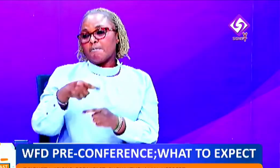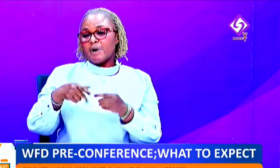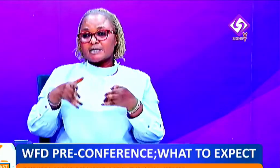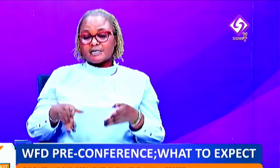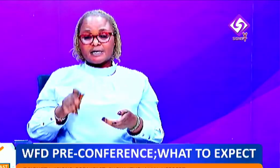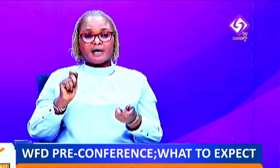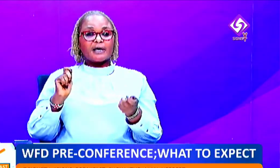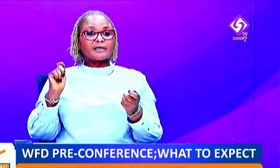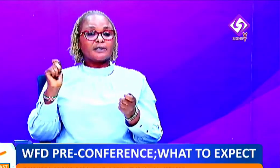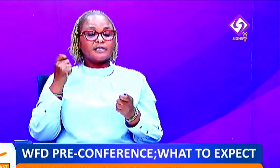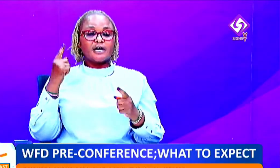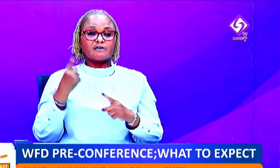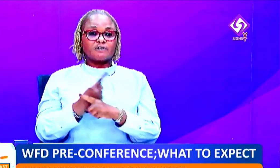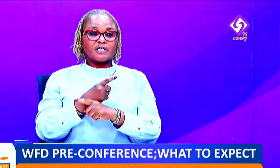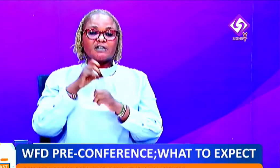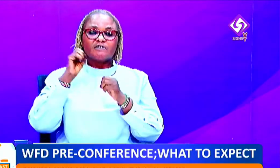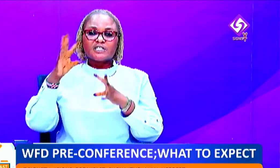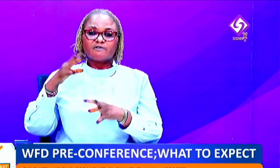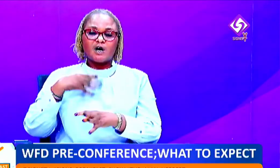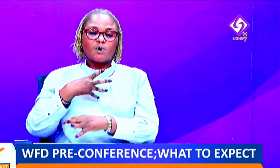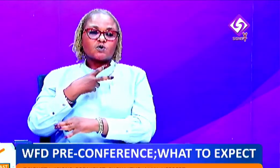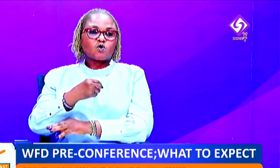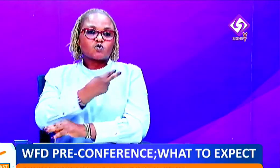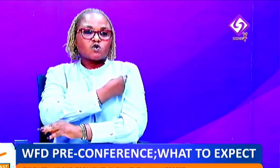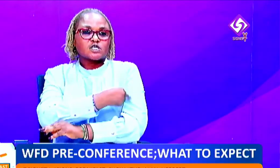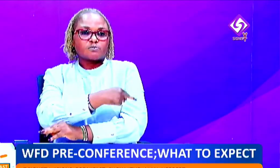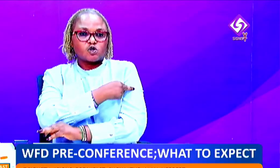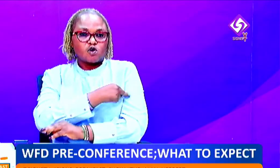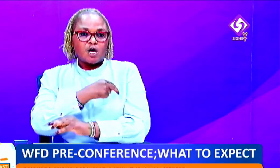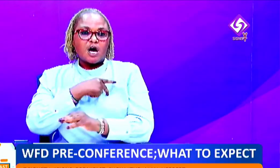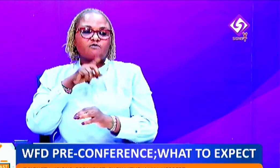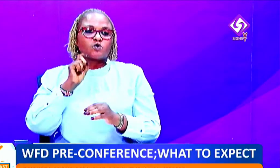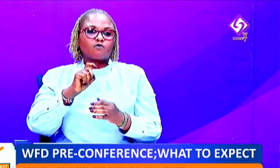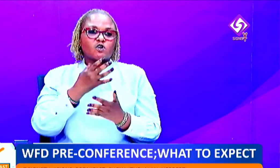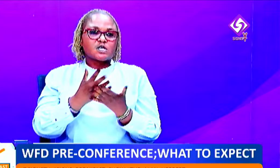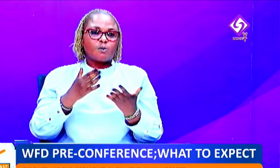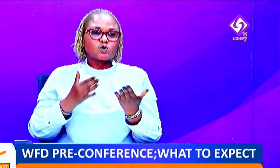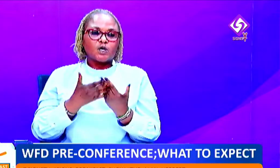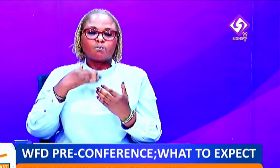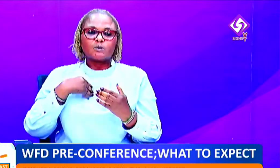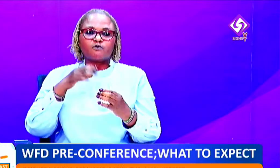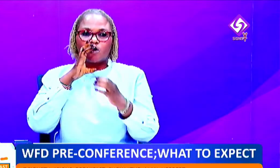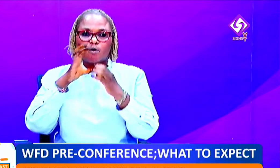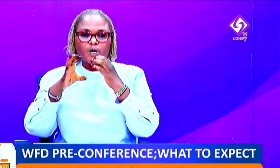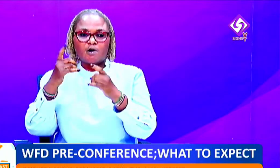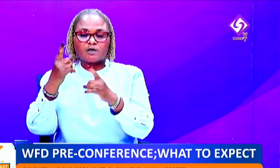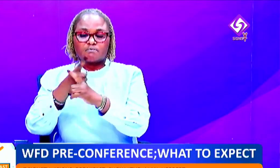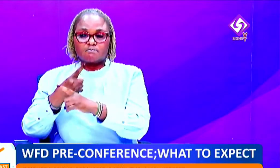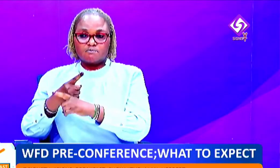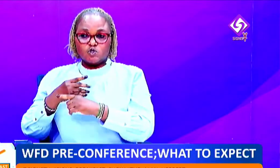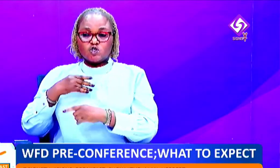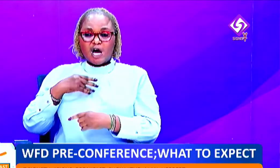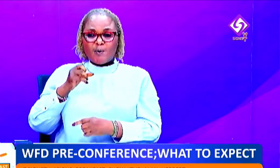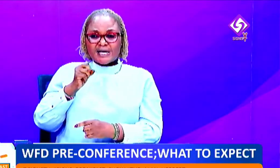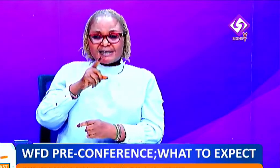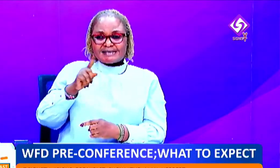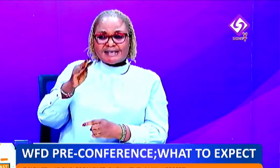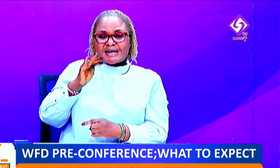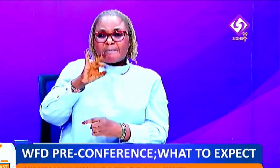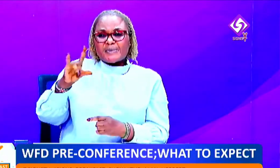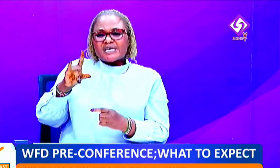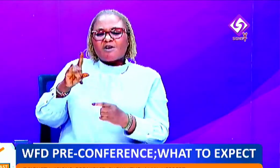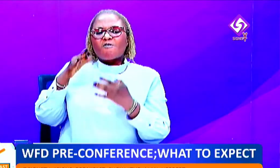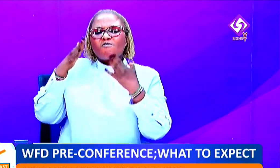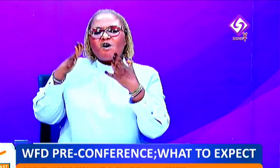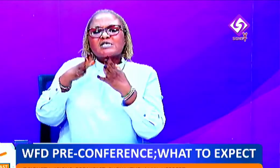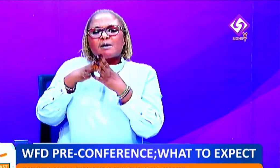that I have accessed the service, and the government will facilitate that sign language interpreter. For example, in Kenya, if I want to go to a hospital, I